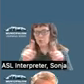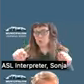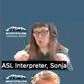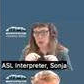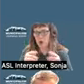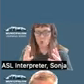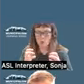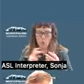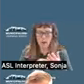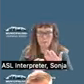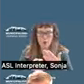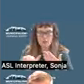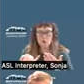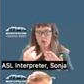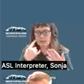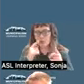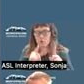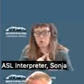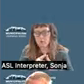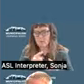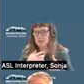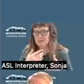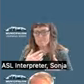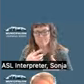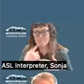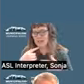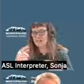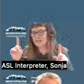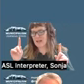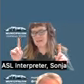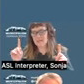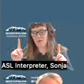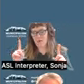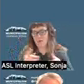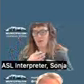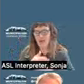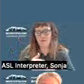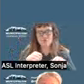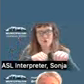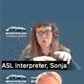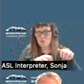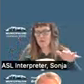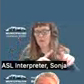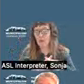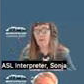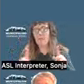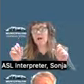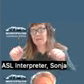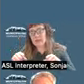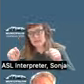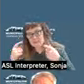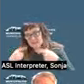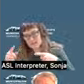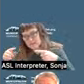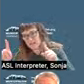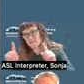unsuccessfully even after this enormous rally but it was successful at pushing the